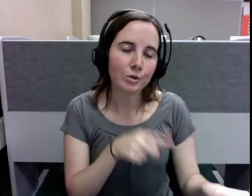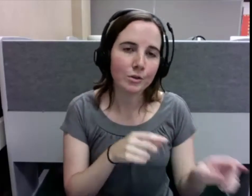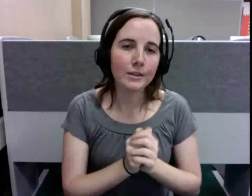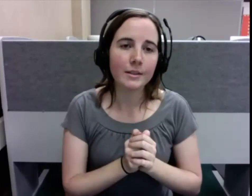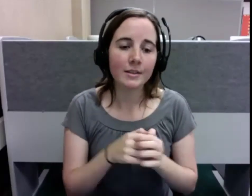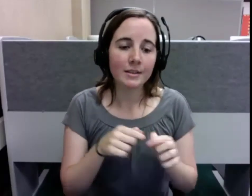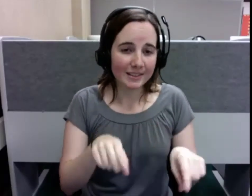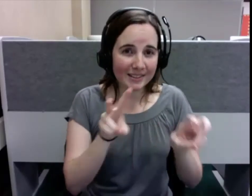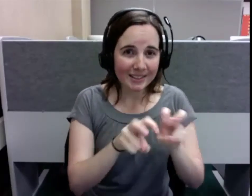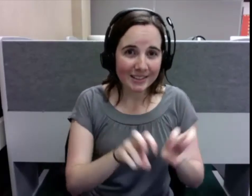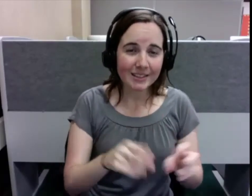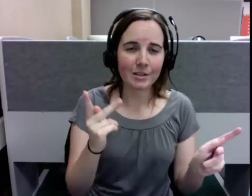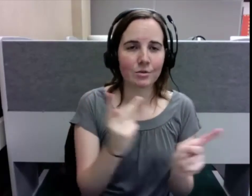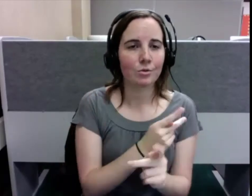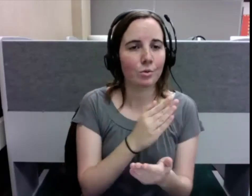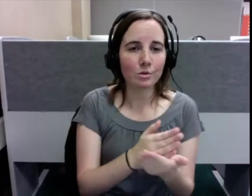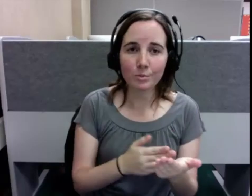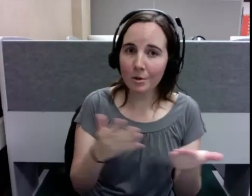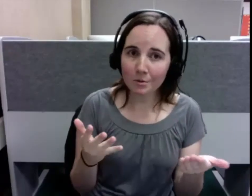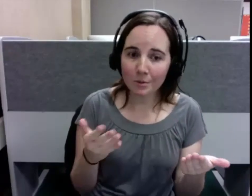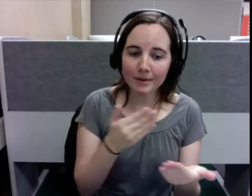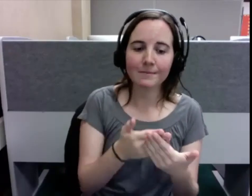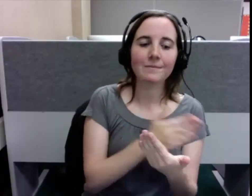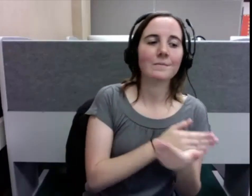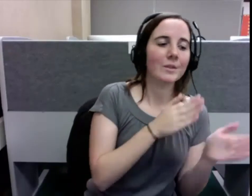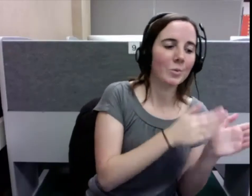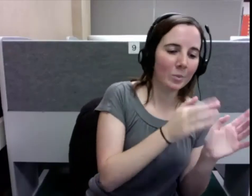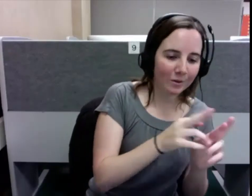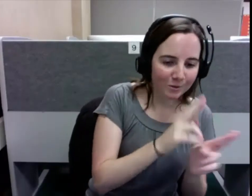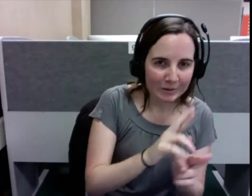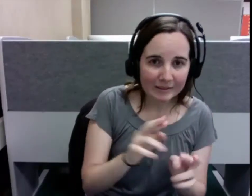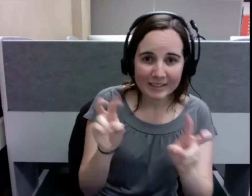worst part of it is getting ready for it. The tests themselves are a piece of cake.